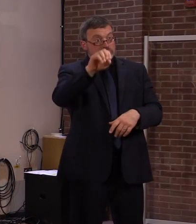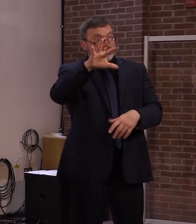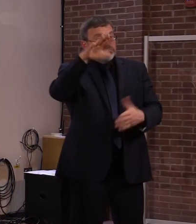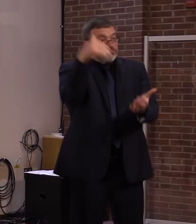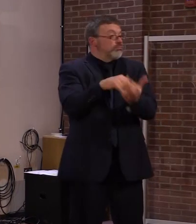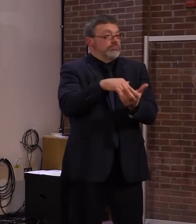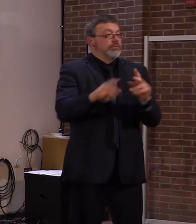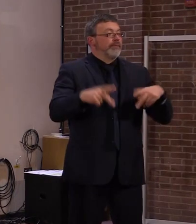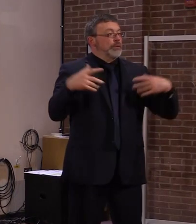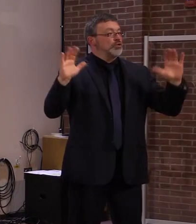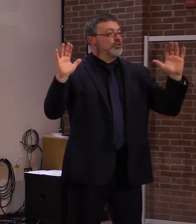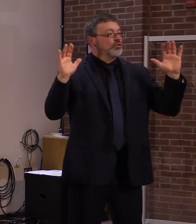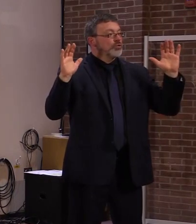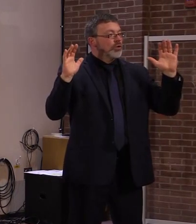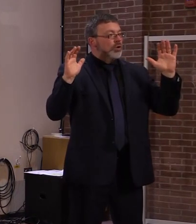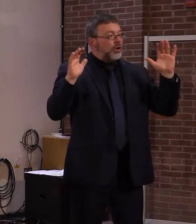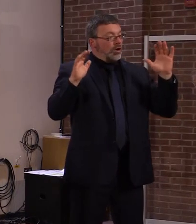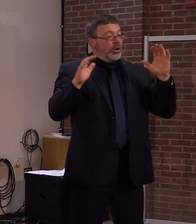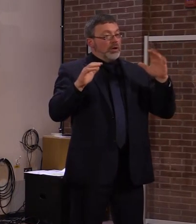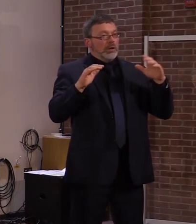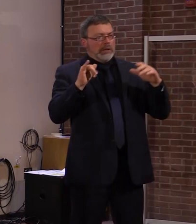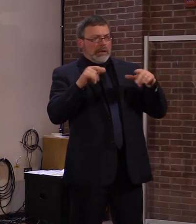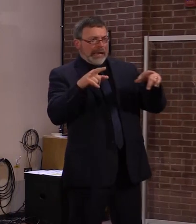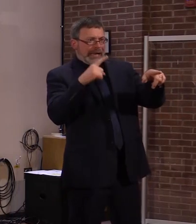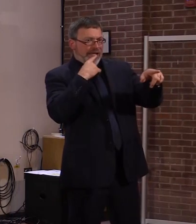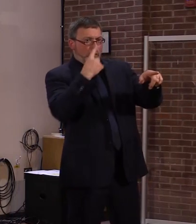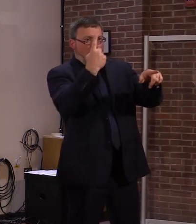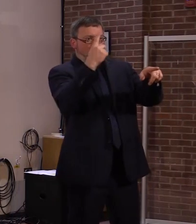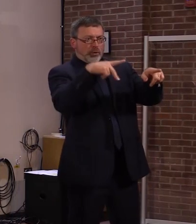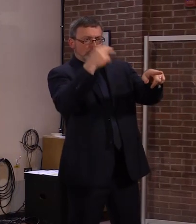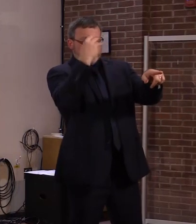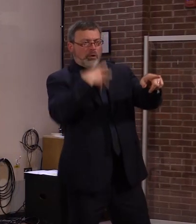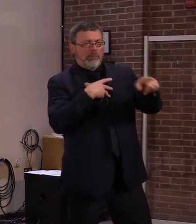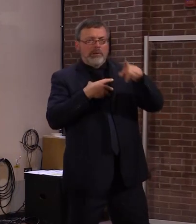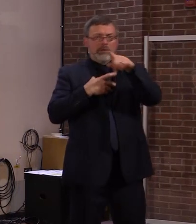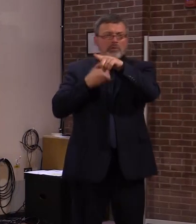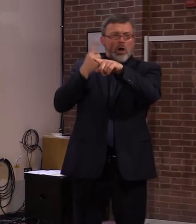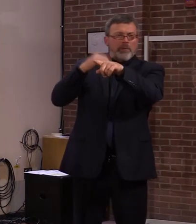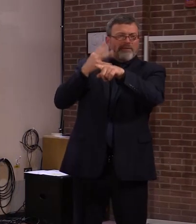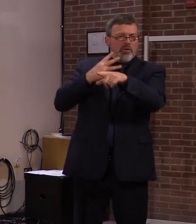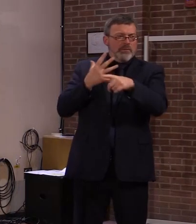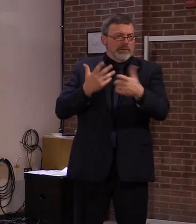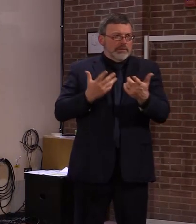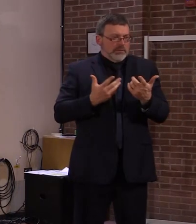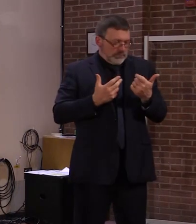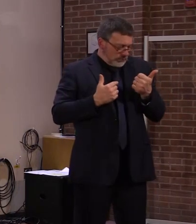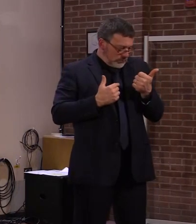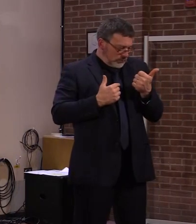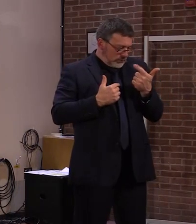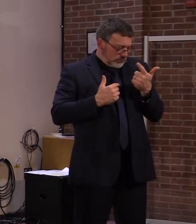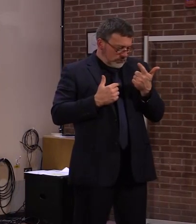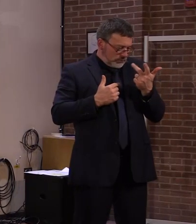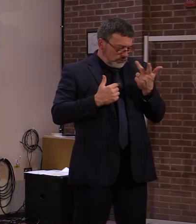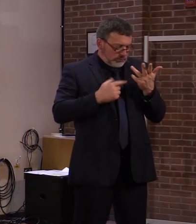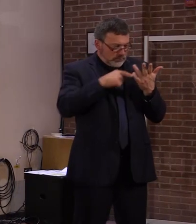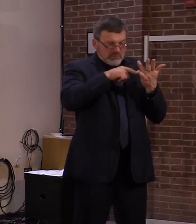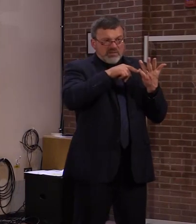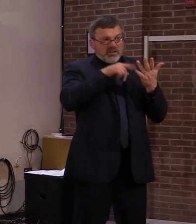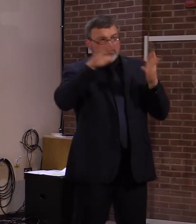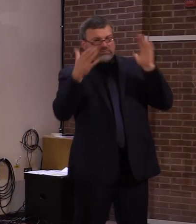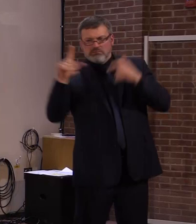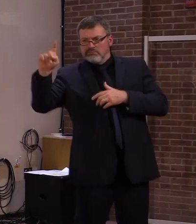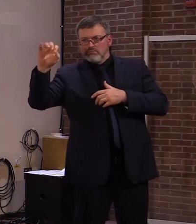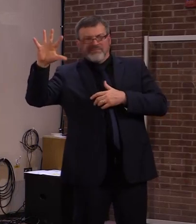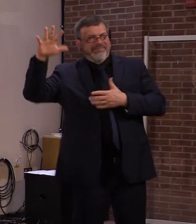that they had an issue, and it was on an AARP call the other day, and it was that issue. They weren't going down to